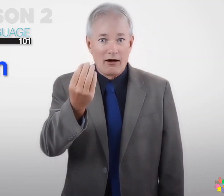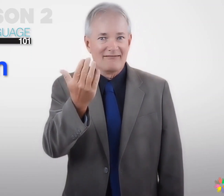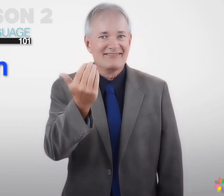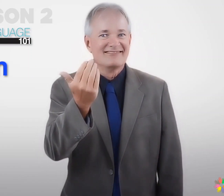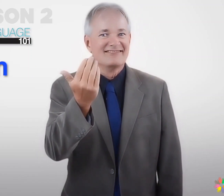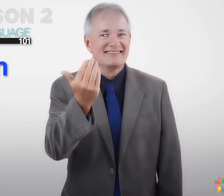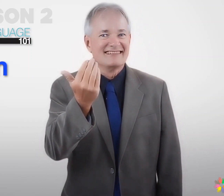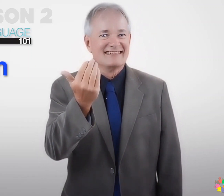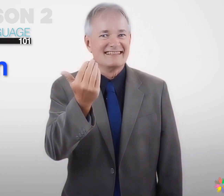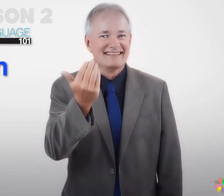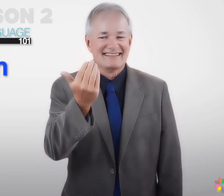15.